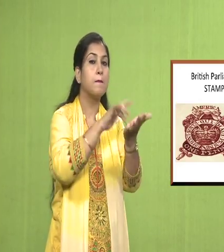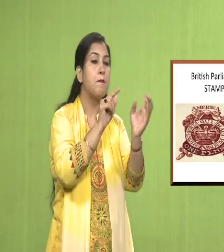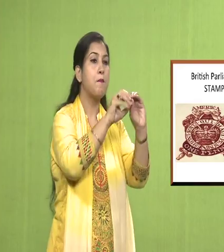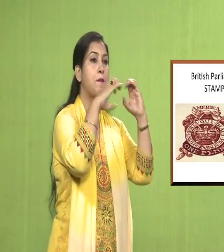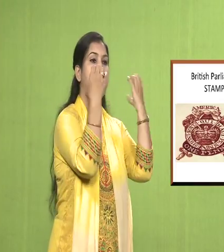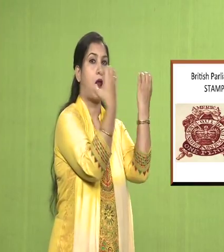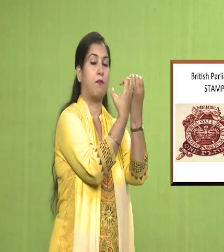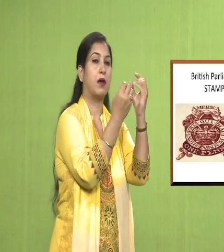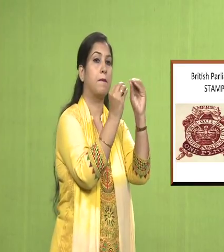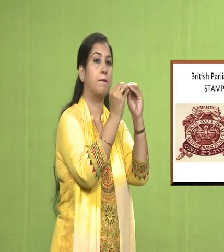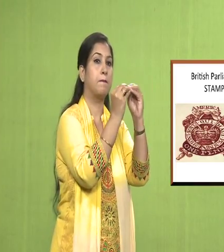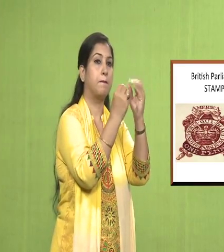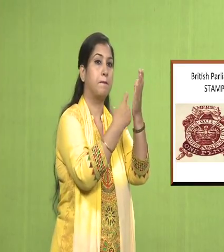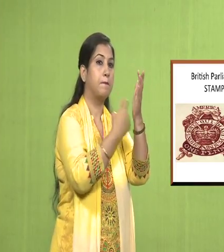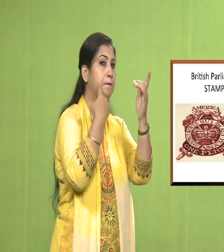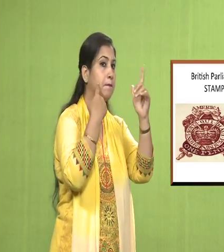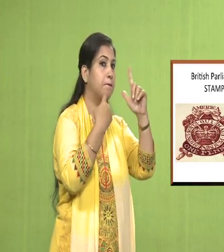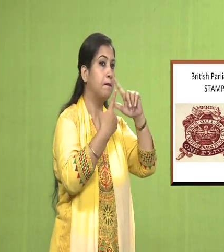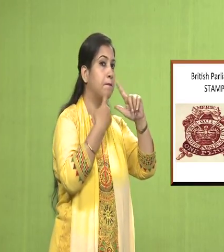Parliament passed the Stamp Act.